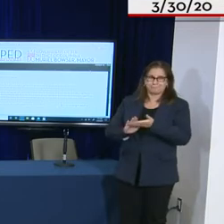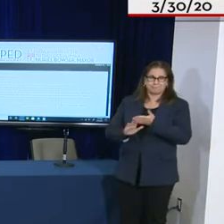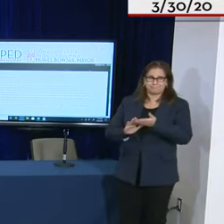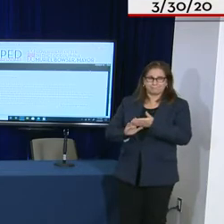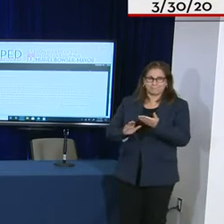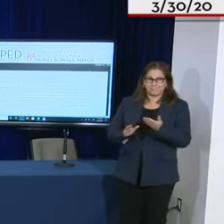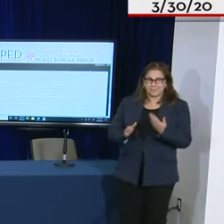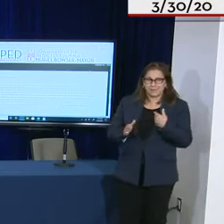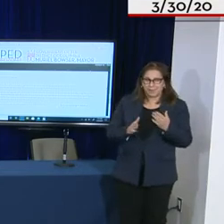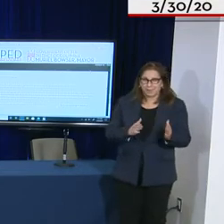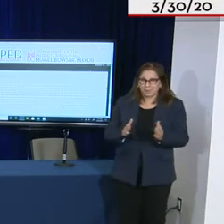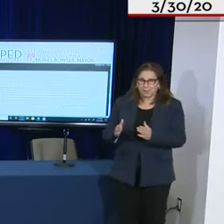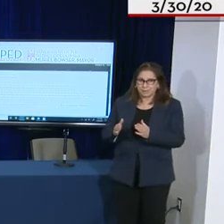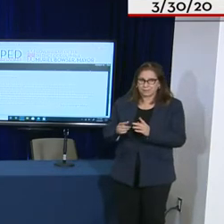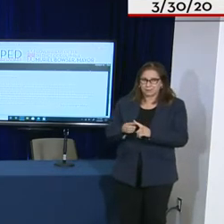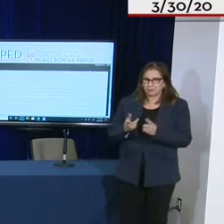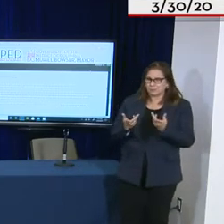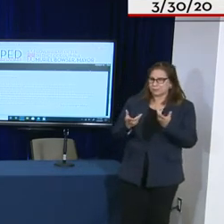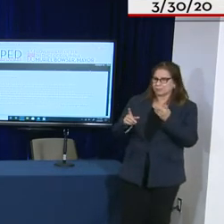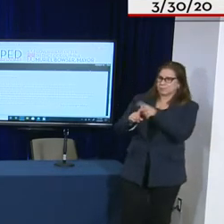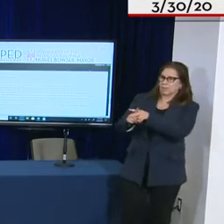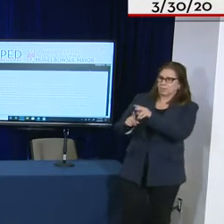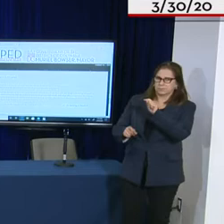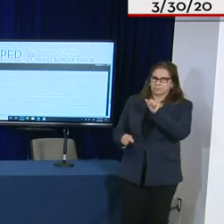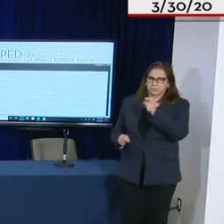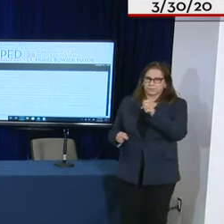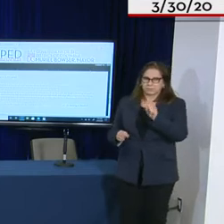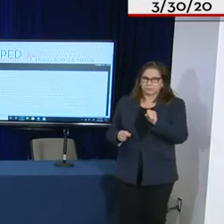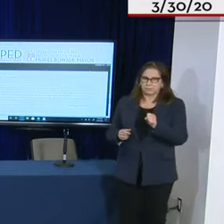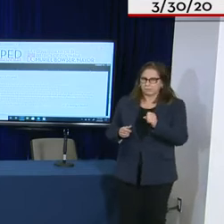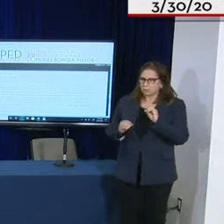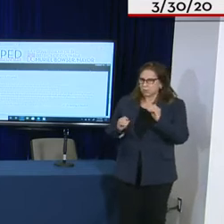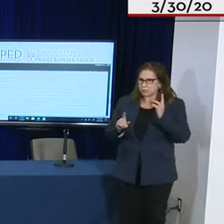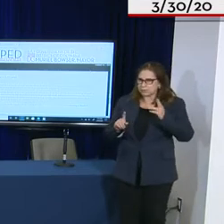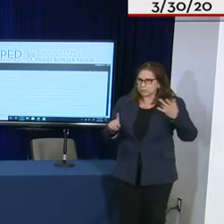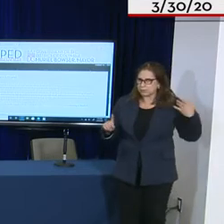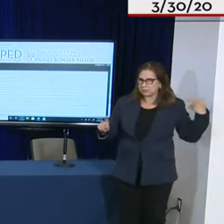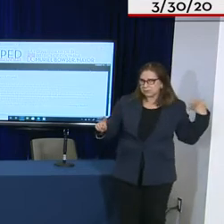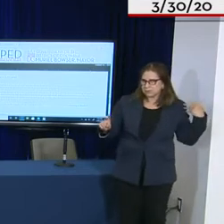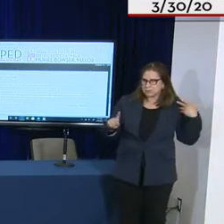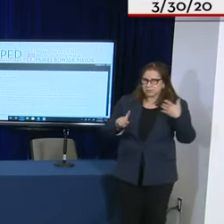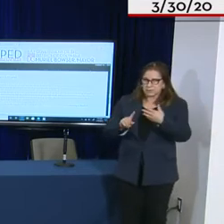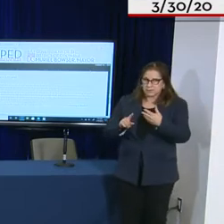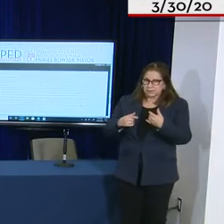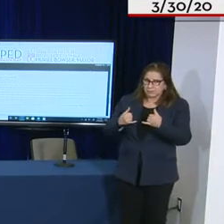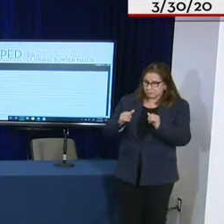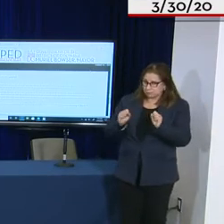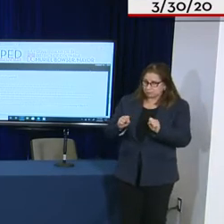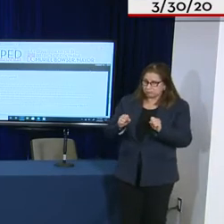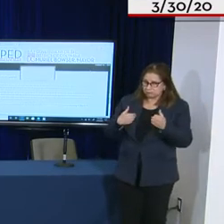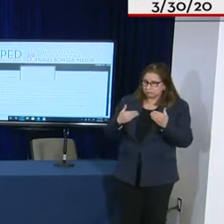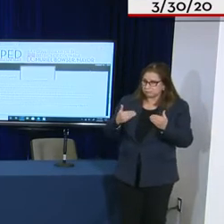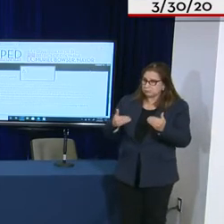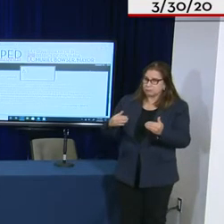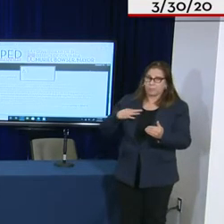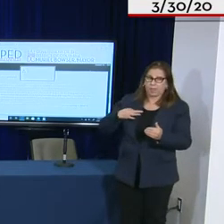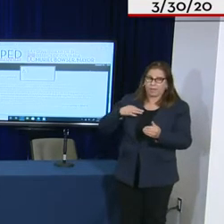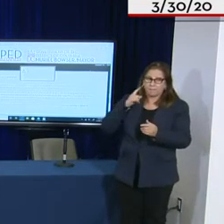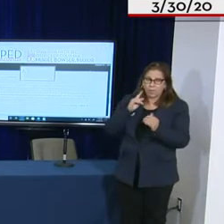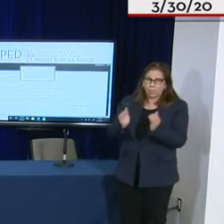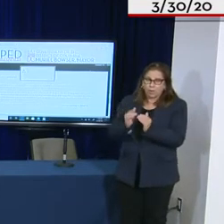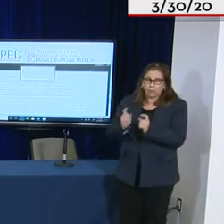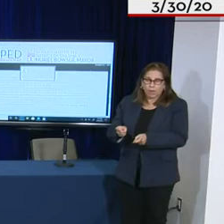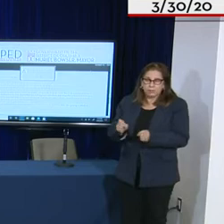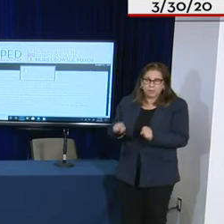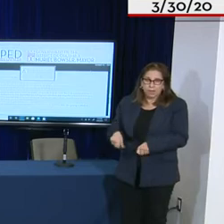do our taxes. Are we still eligible to get any grant, even though we haven't done a taxes yet because we're